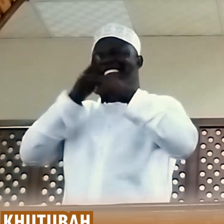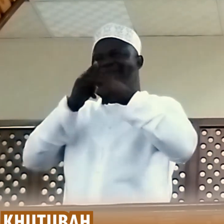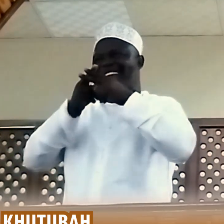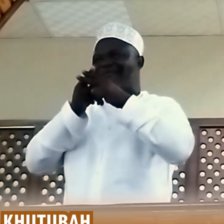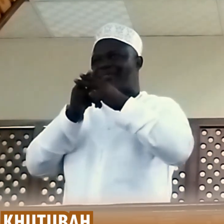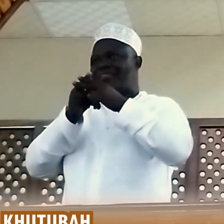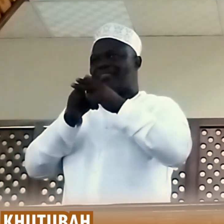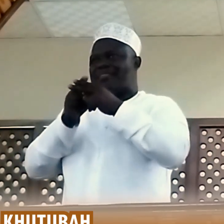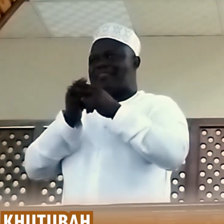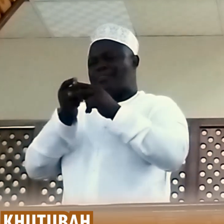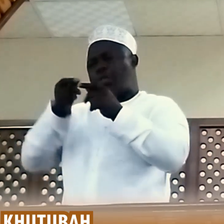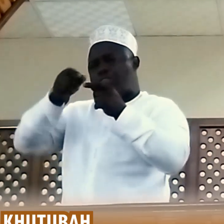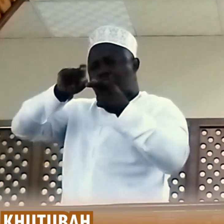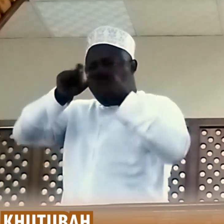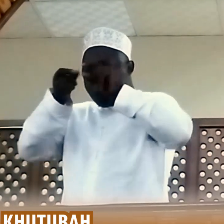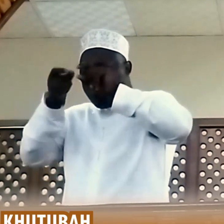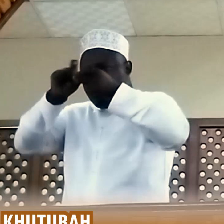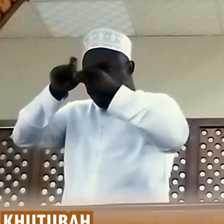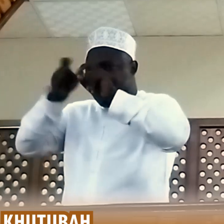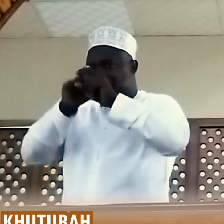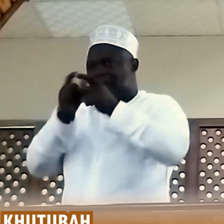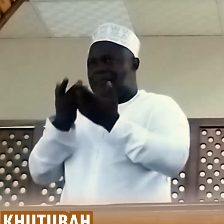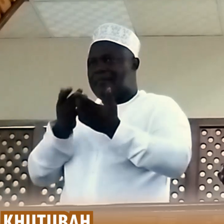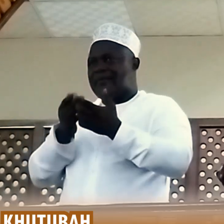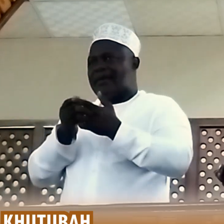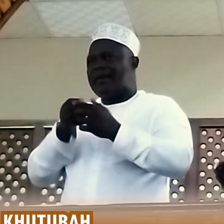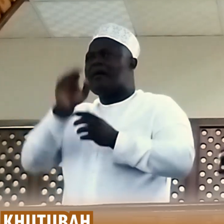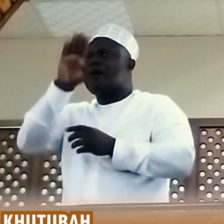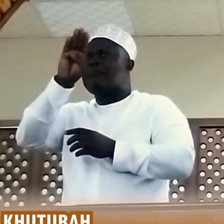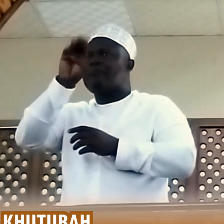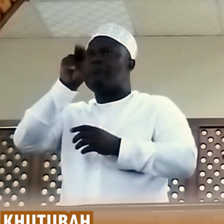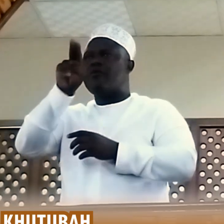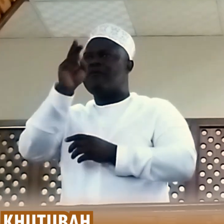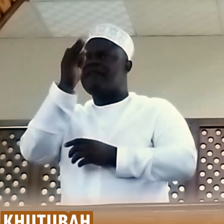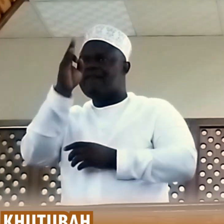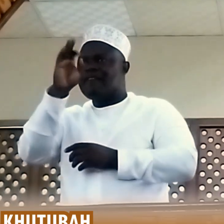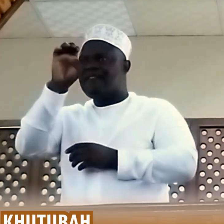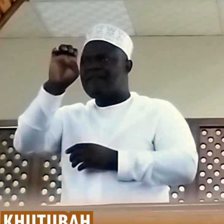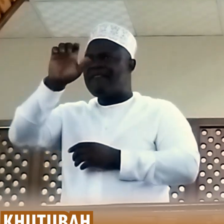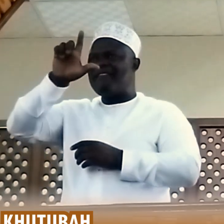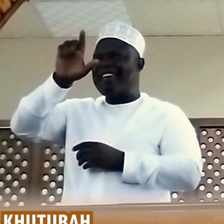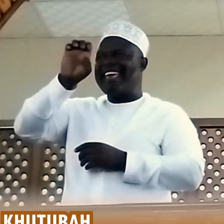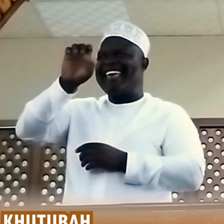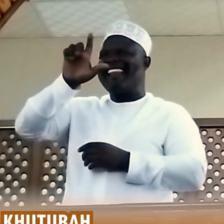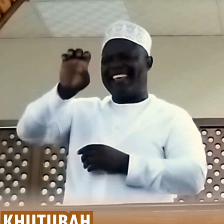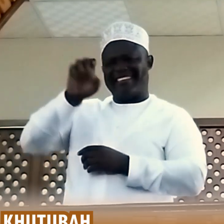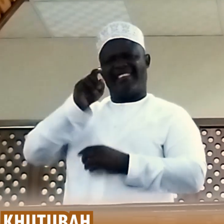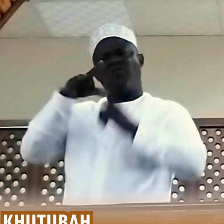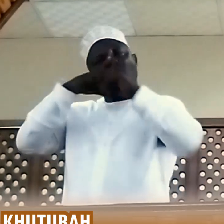akazigo ne bagamba bufere kati gwegaba bufere kyeki